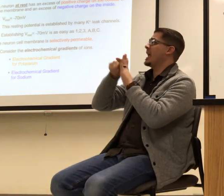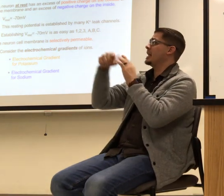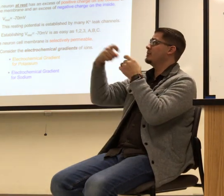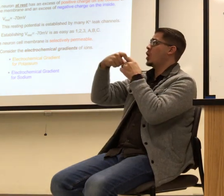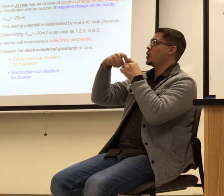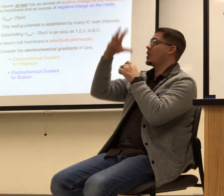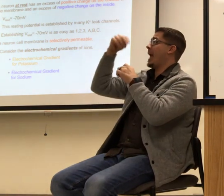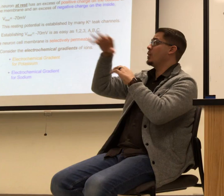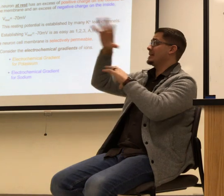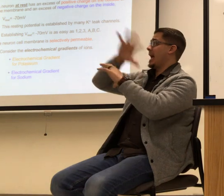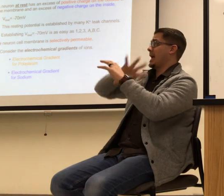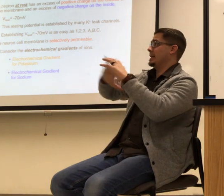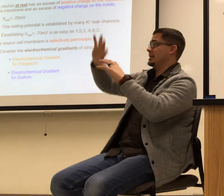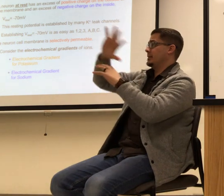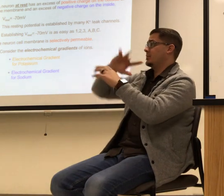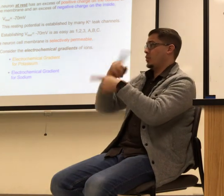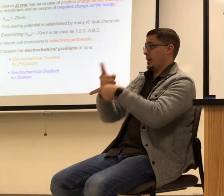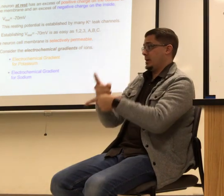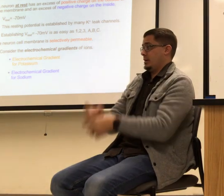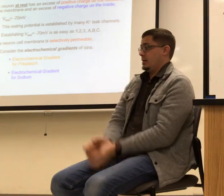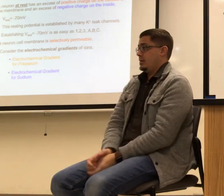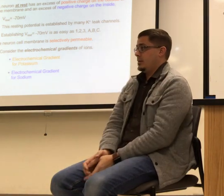right?